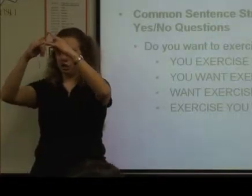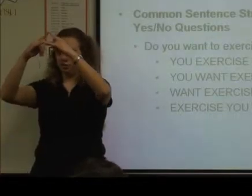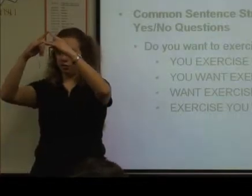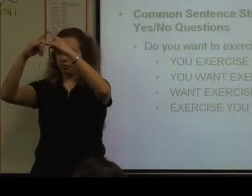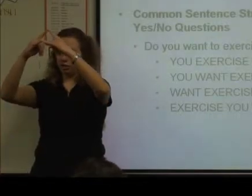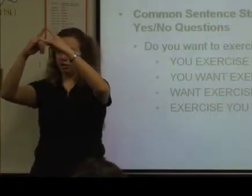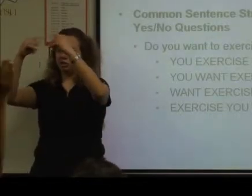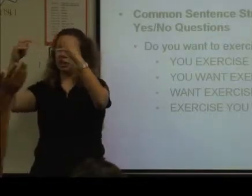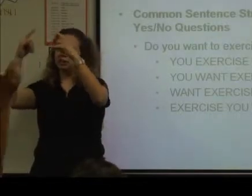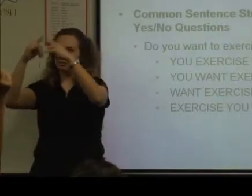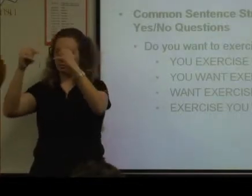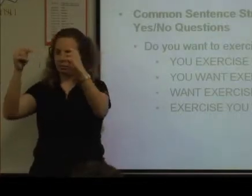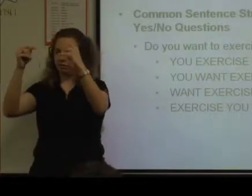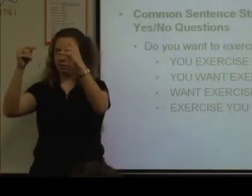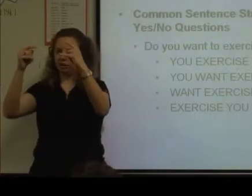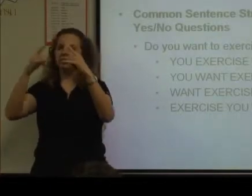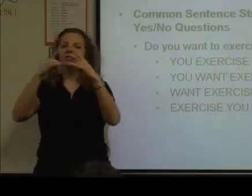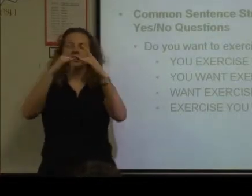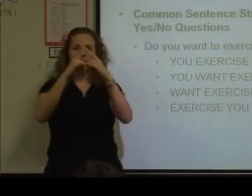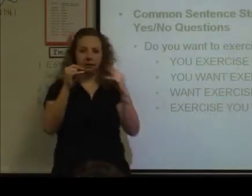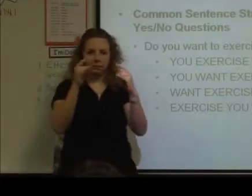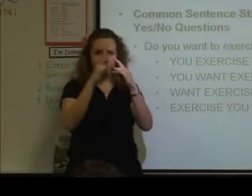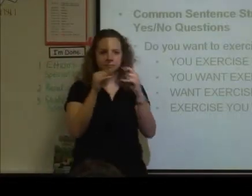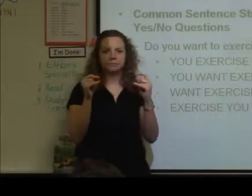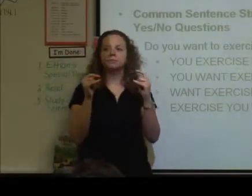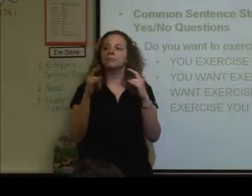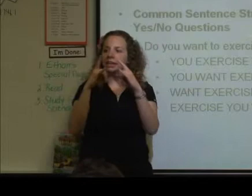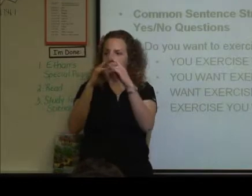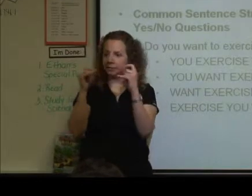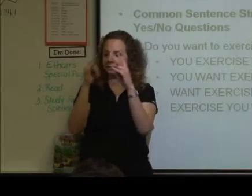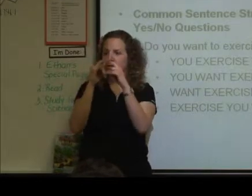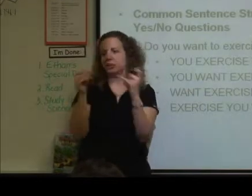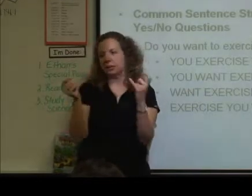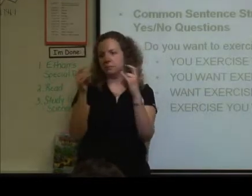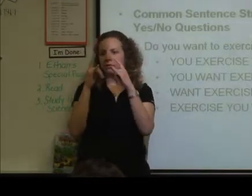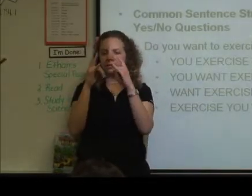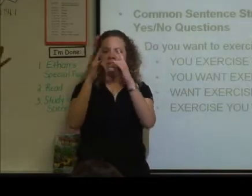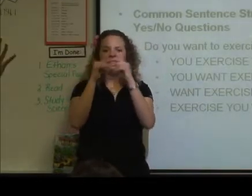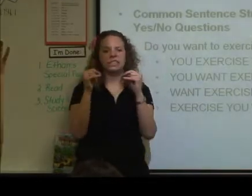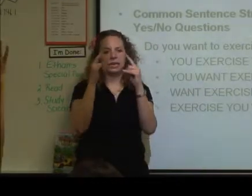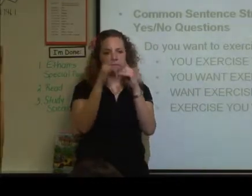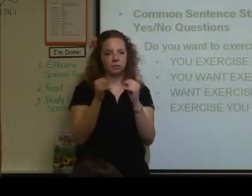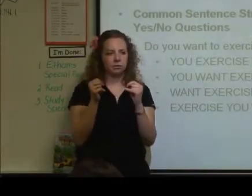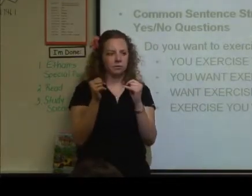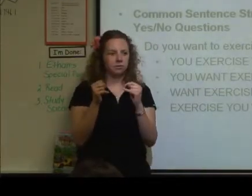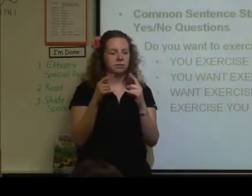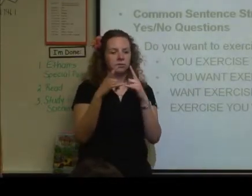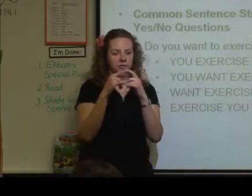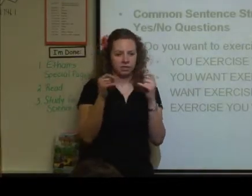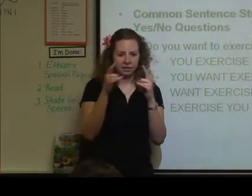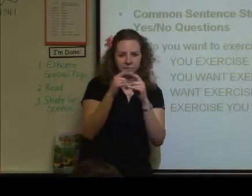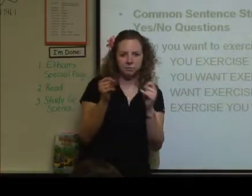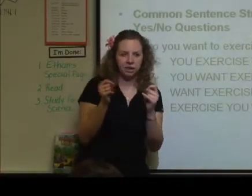your forefingers touch. Yeah. That's camping? Camping or camp. It's camped. Okay. What